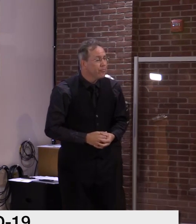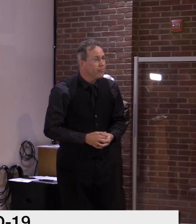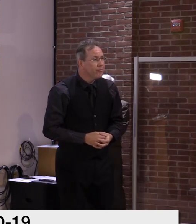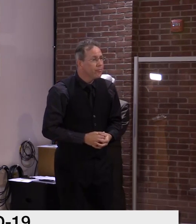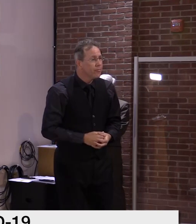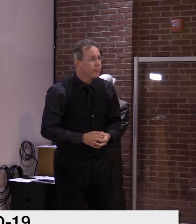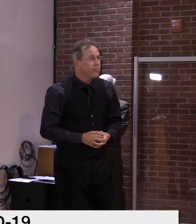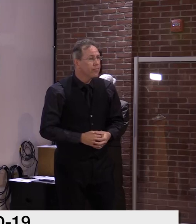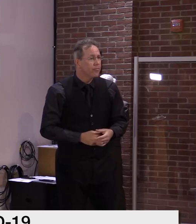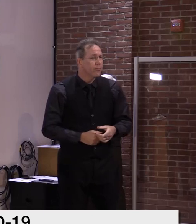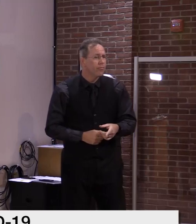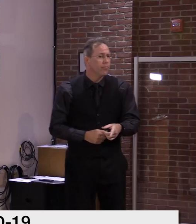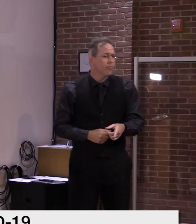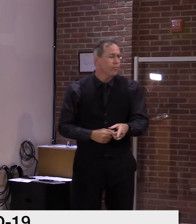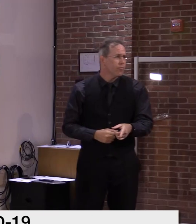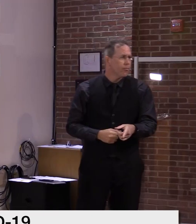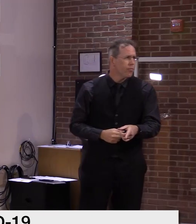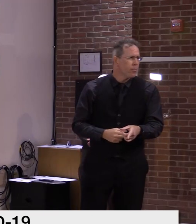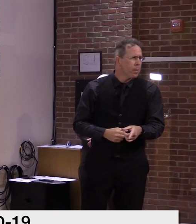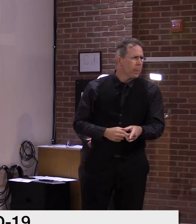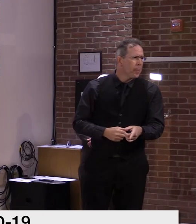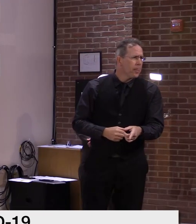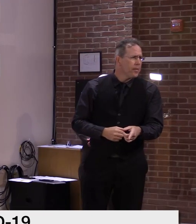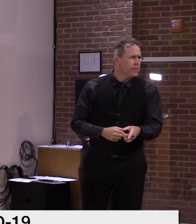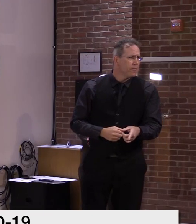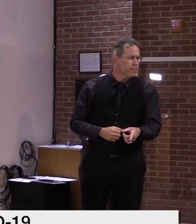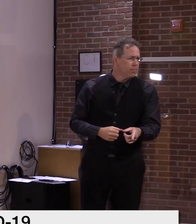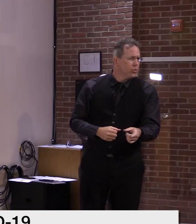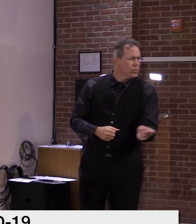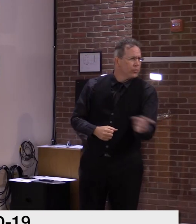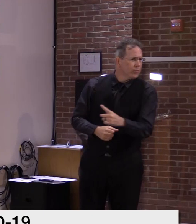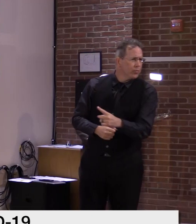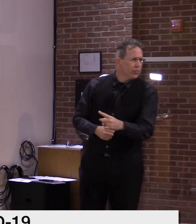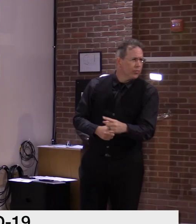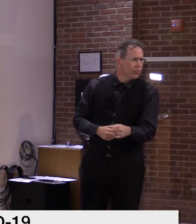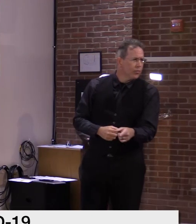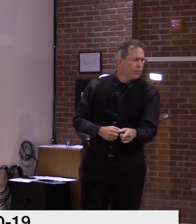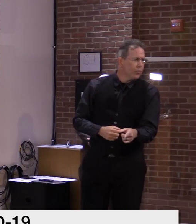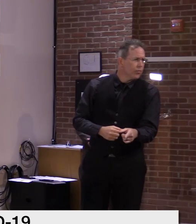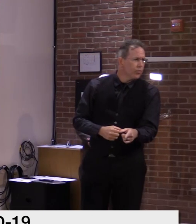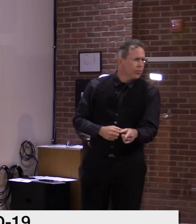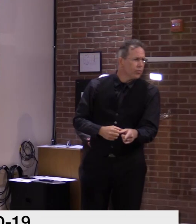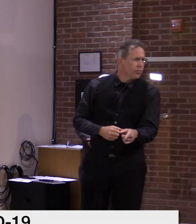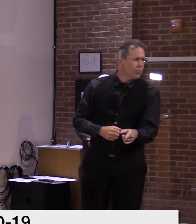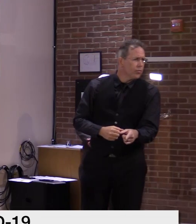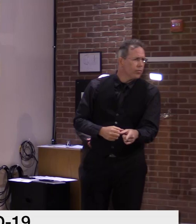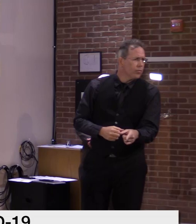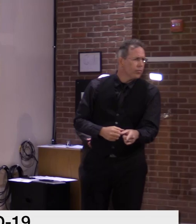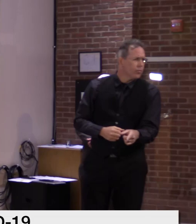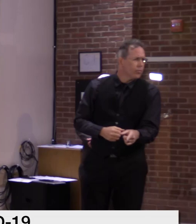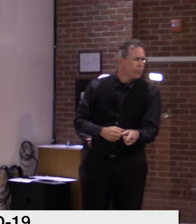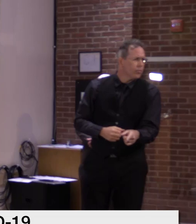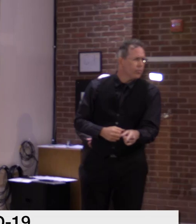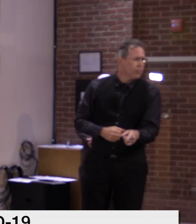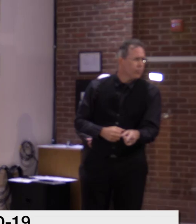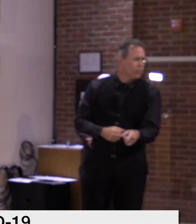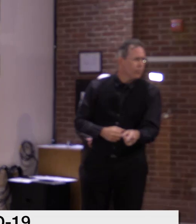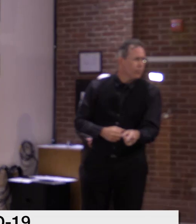So it's you're considering the SB being at safe staffing